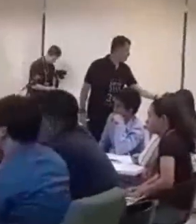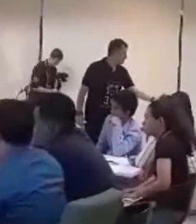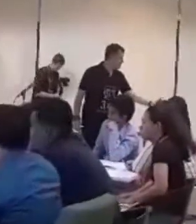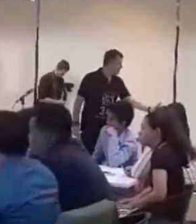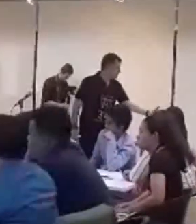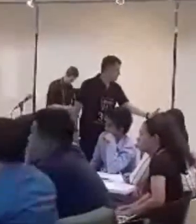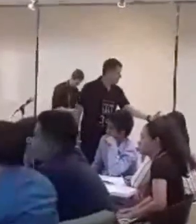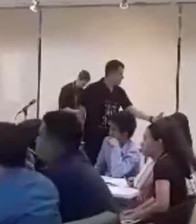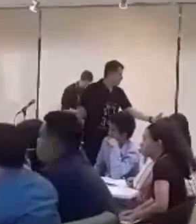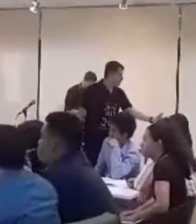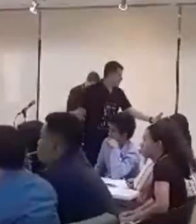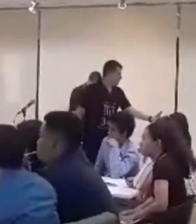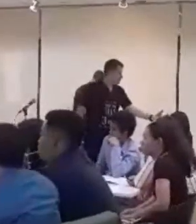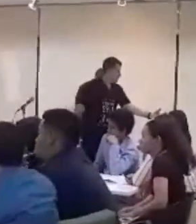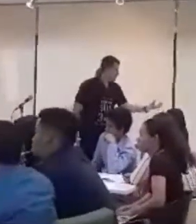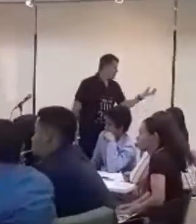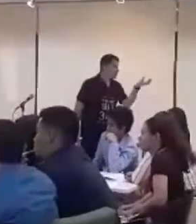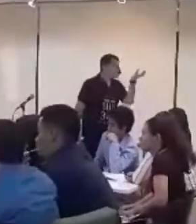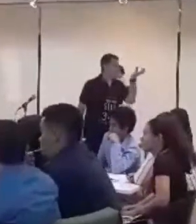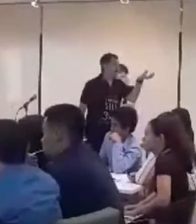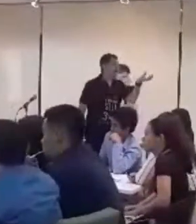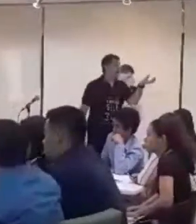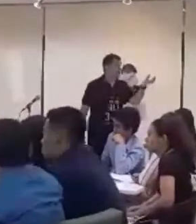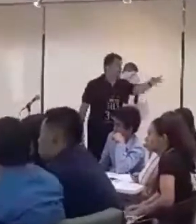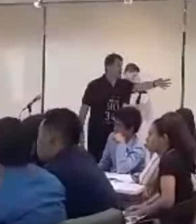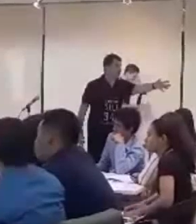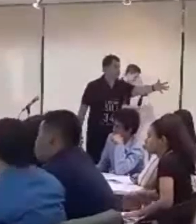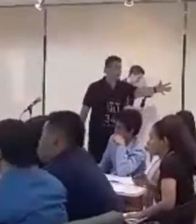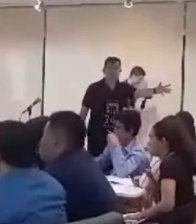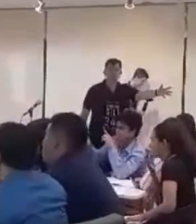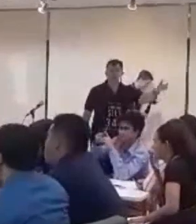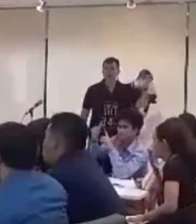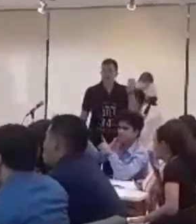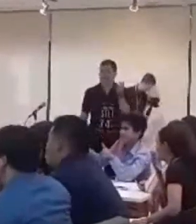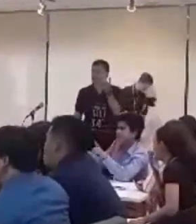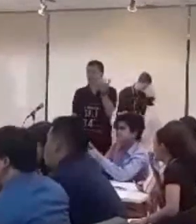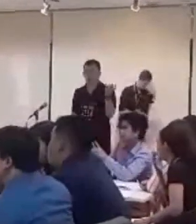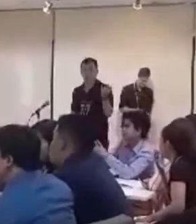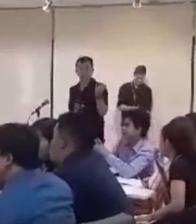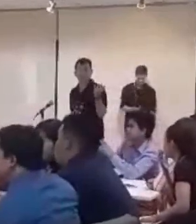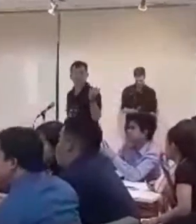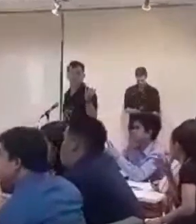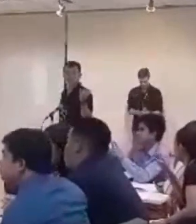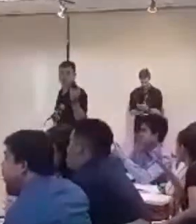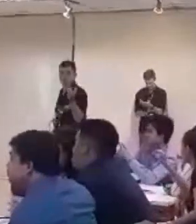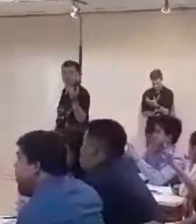diamond? No. It's black. Exactly. That's a black stone.